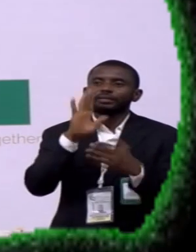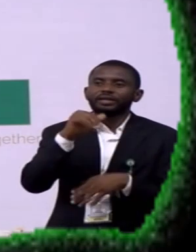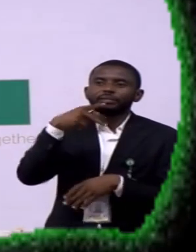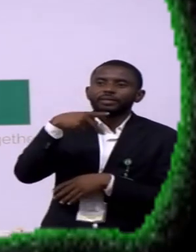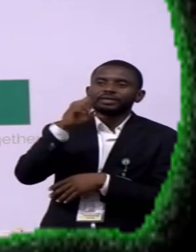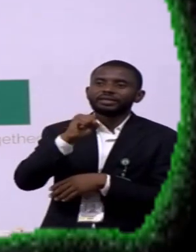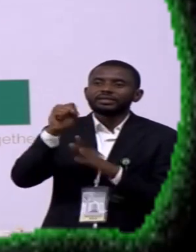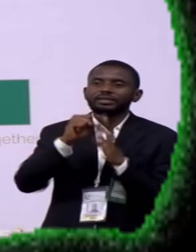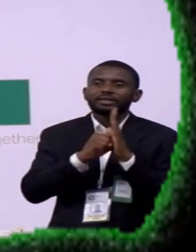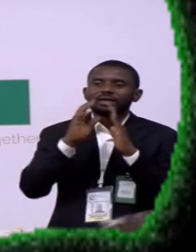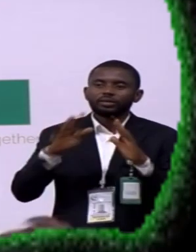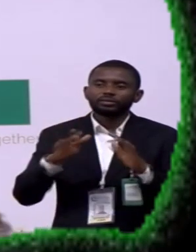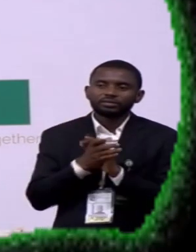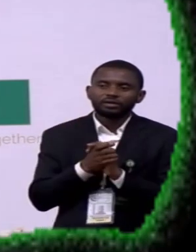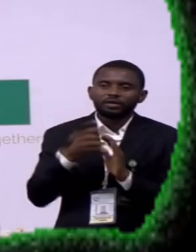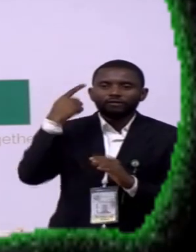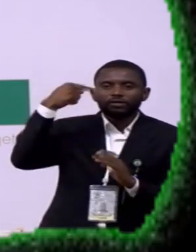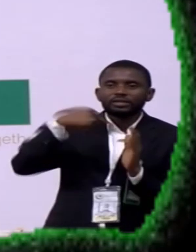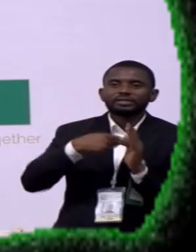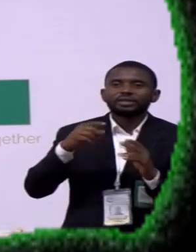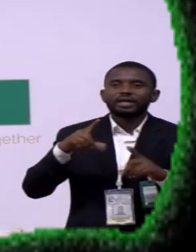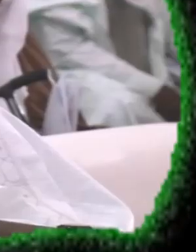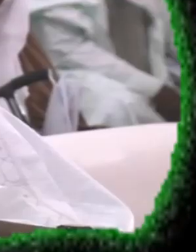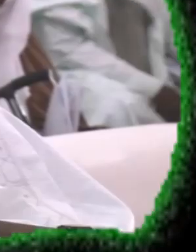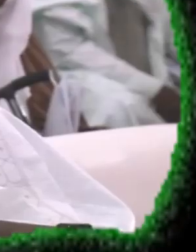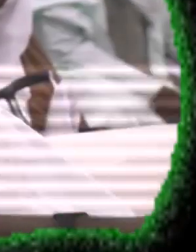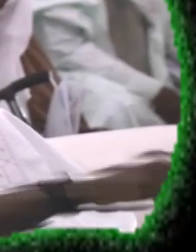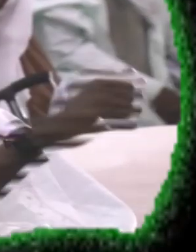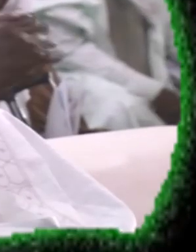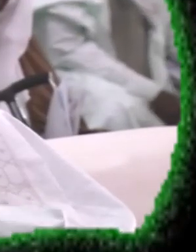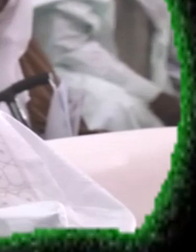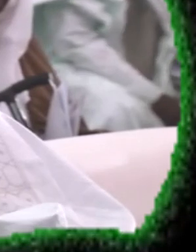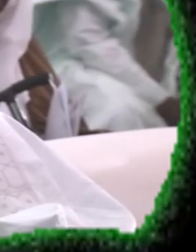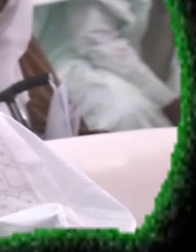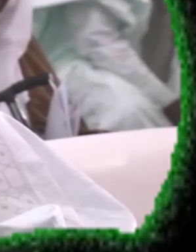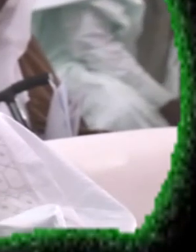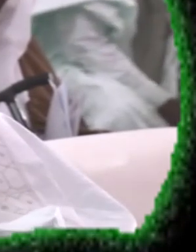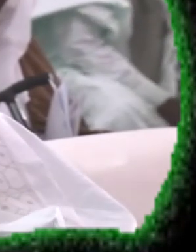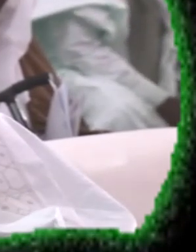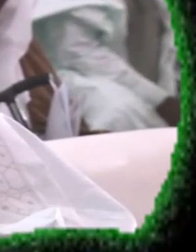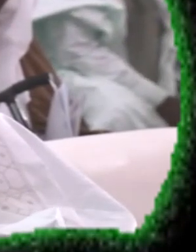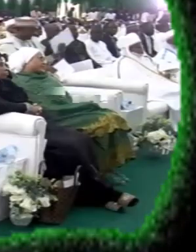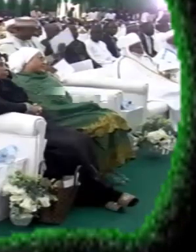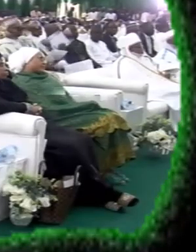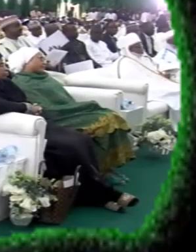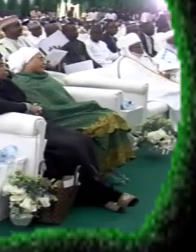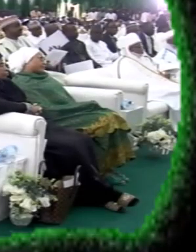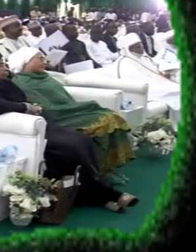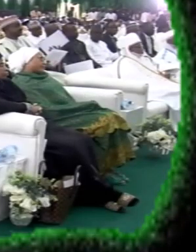House, for these live living lessons that I have learned, which has